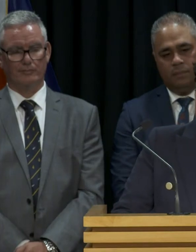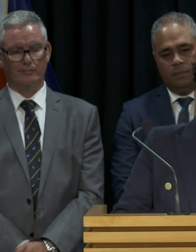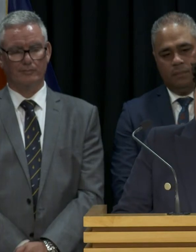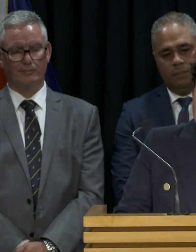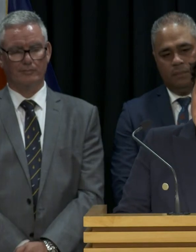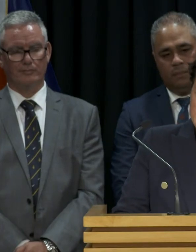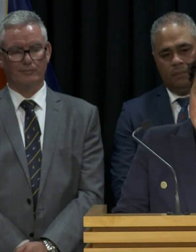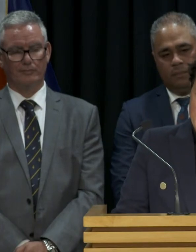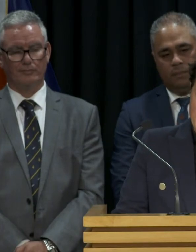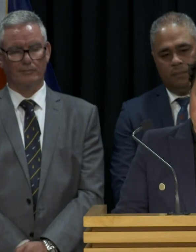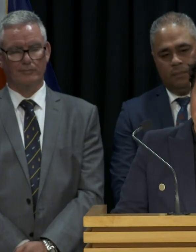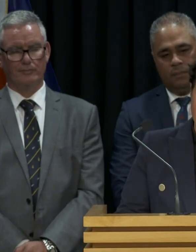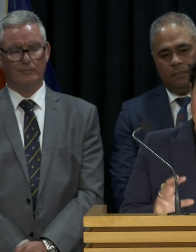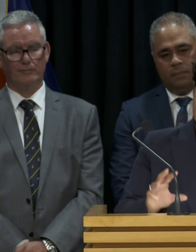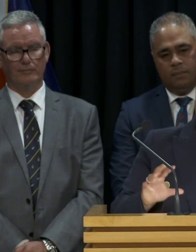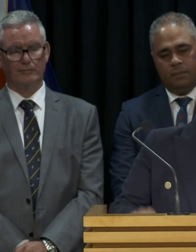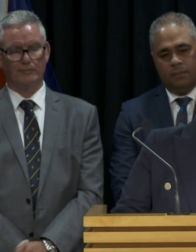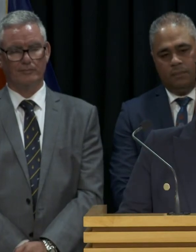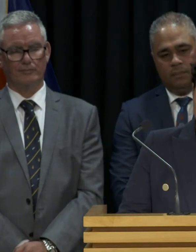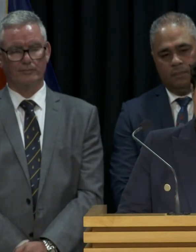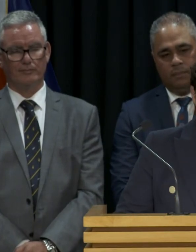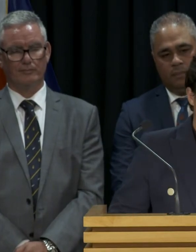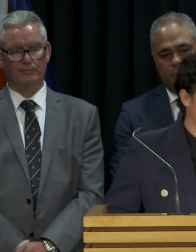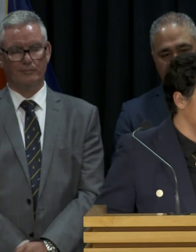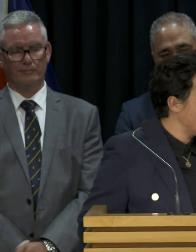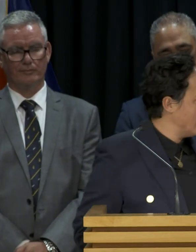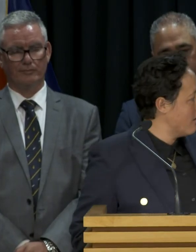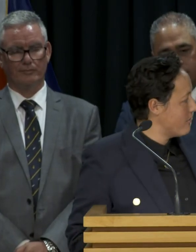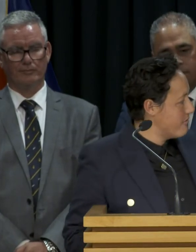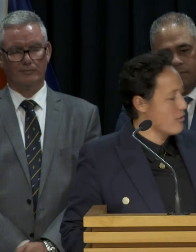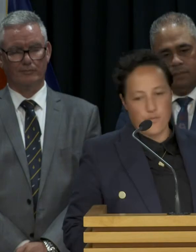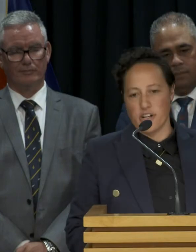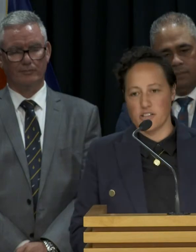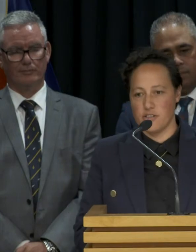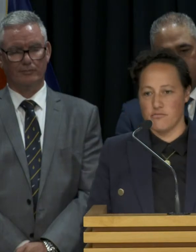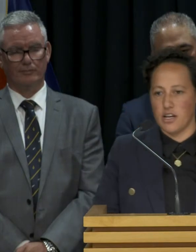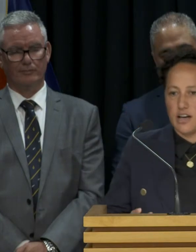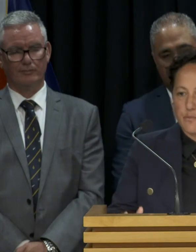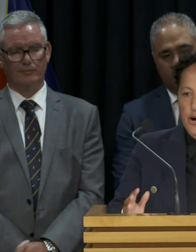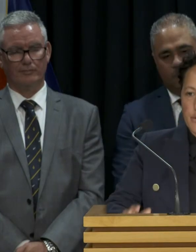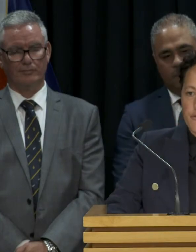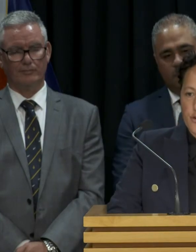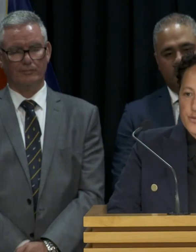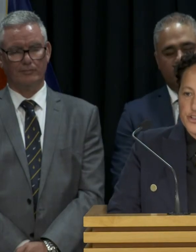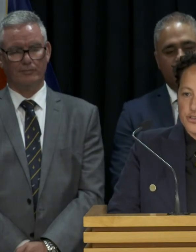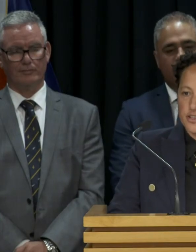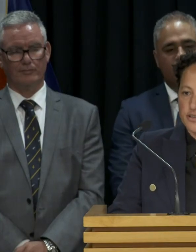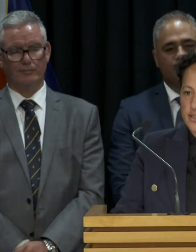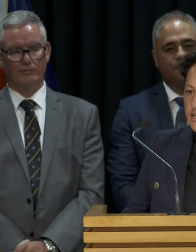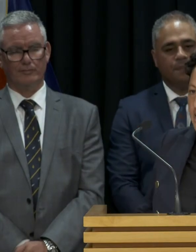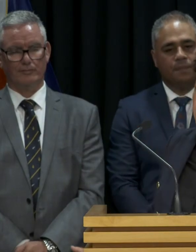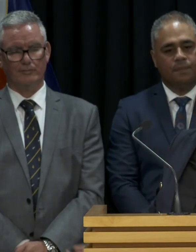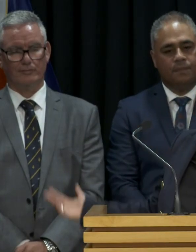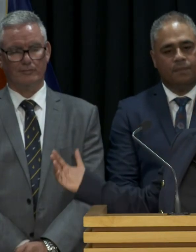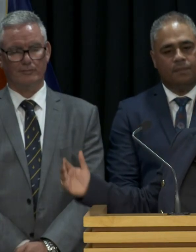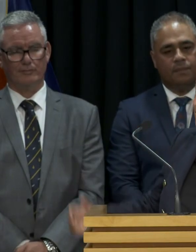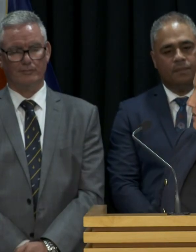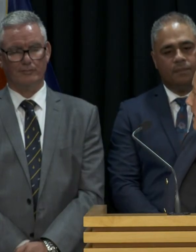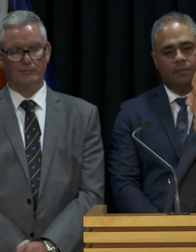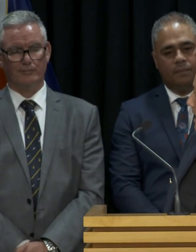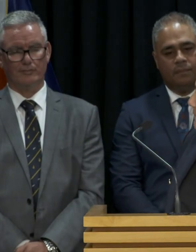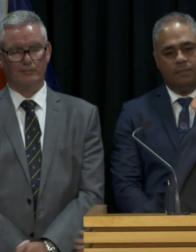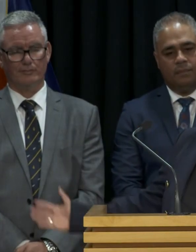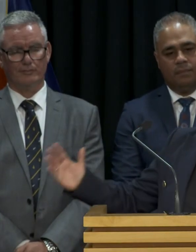of Aotearoa, putting a spotlight on our food production, our primary food producers, our